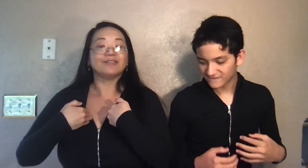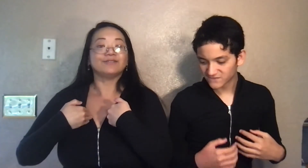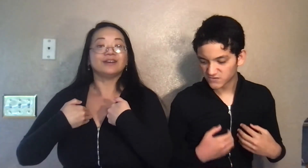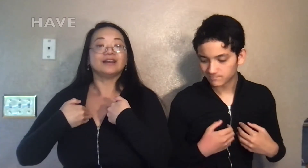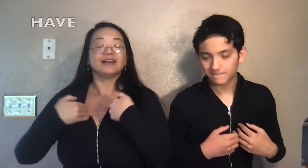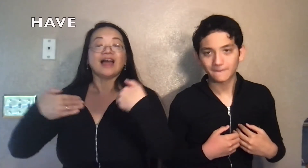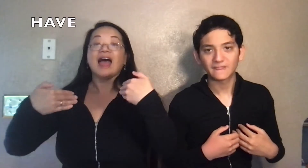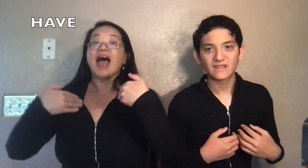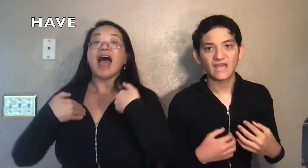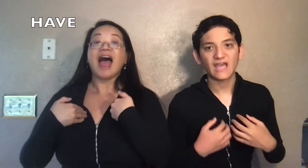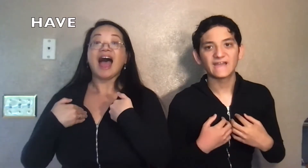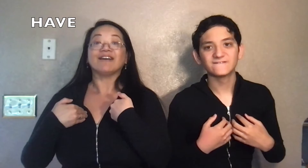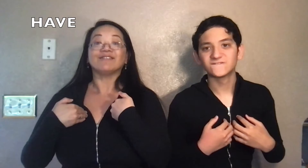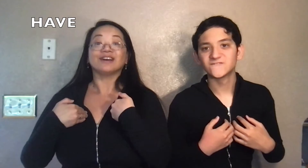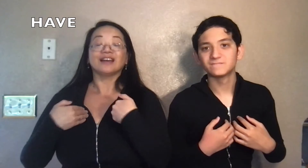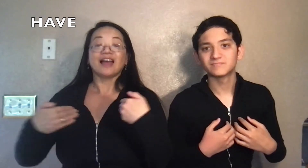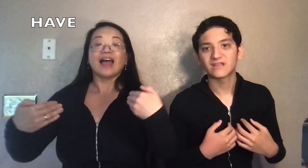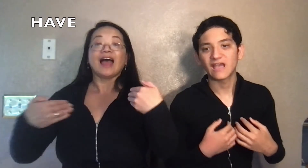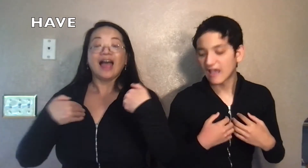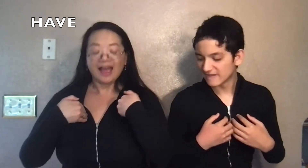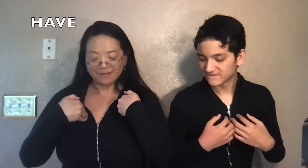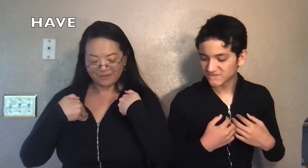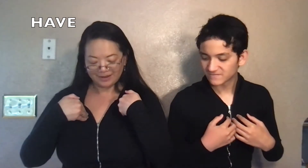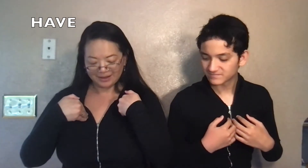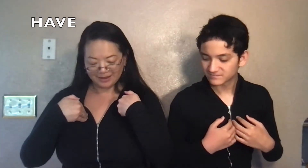Have. Have. Have.